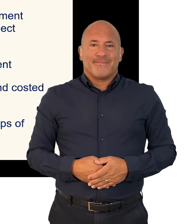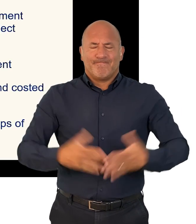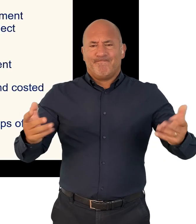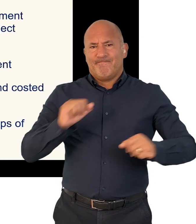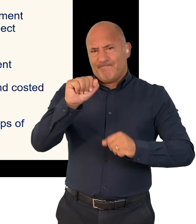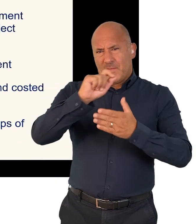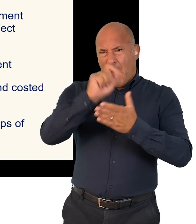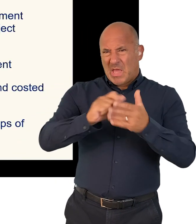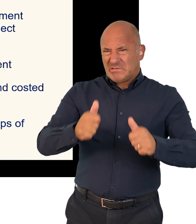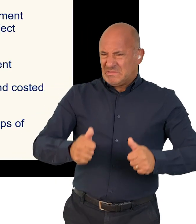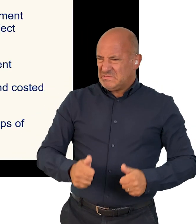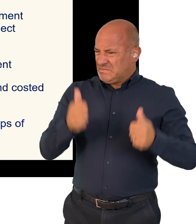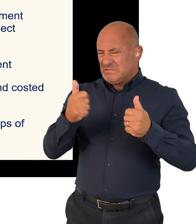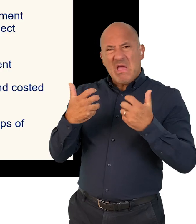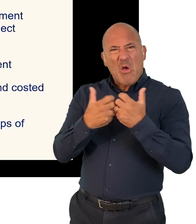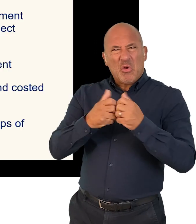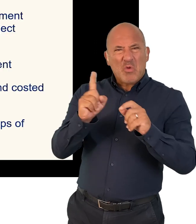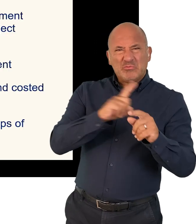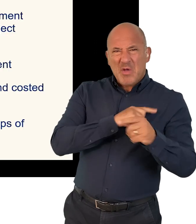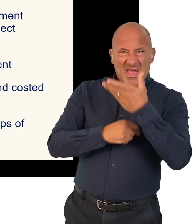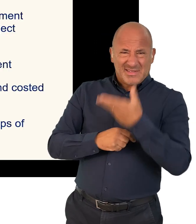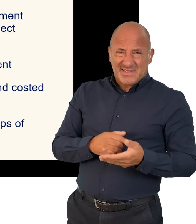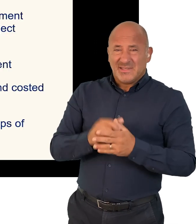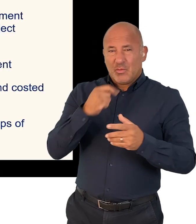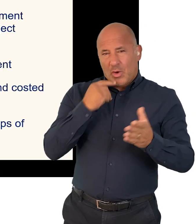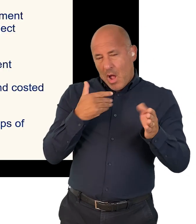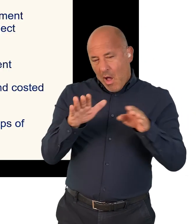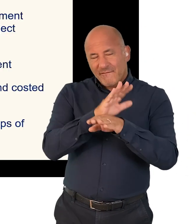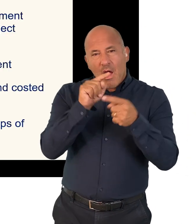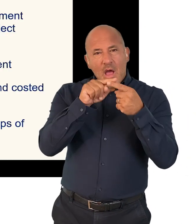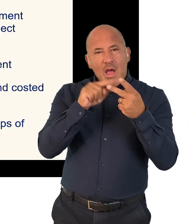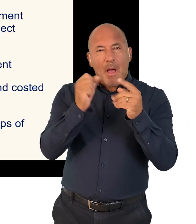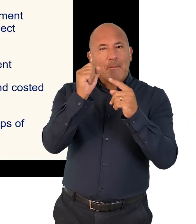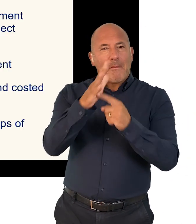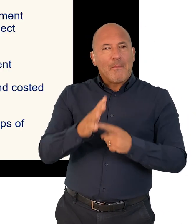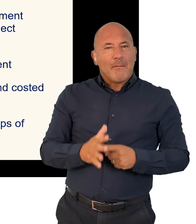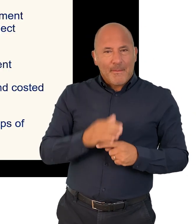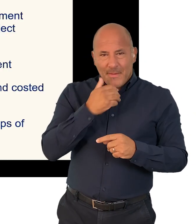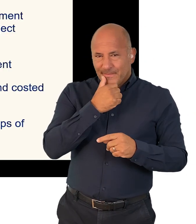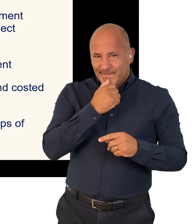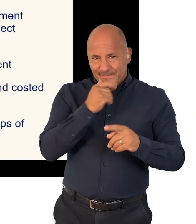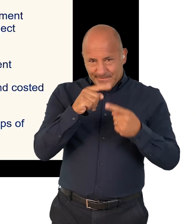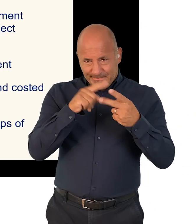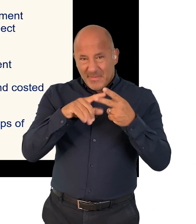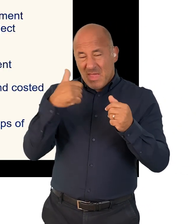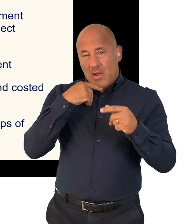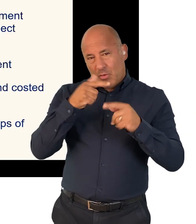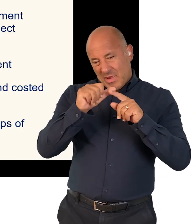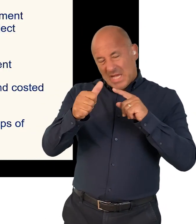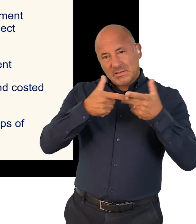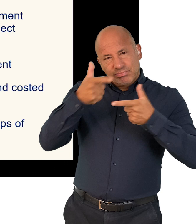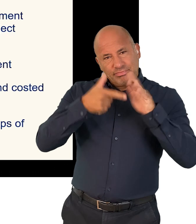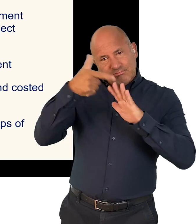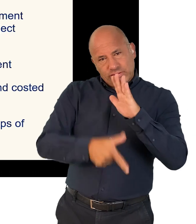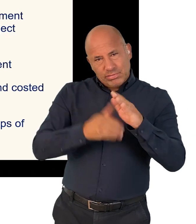There is quite a lot to say about what makes a strong application, so we'll walk through a few headlines here and then we'll discuss each one in turn on the